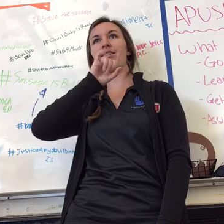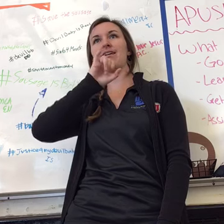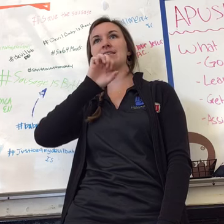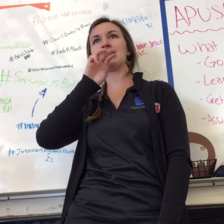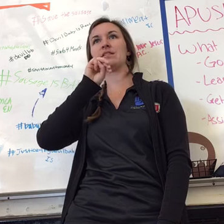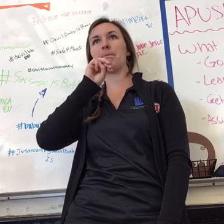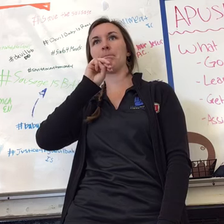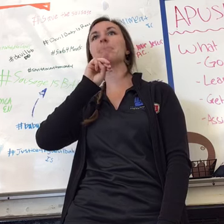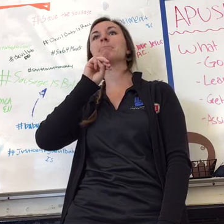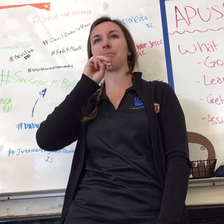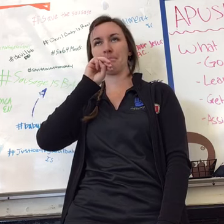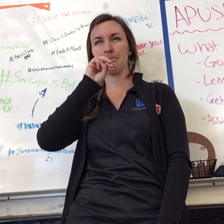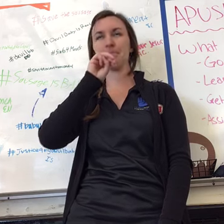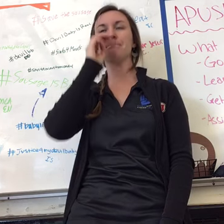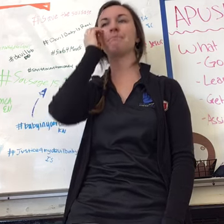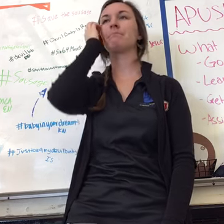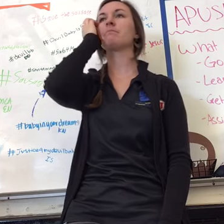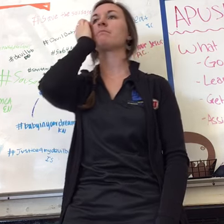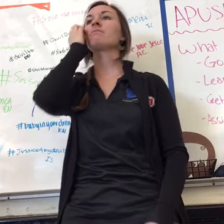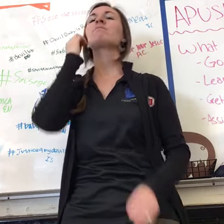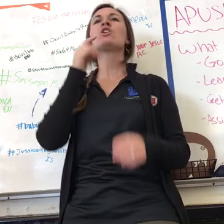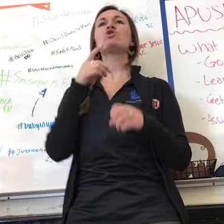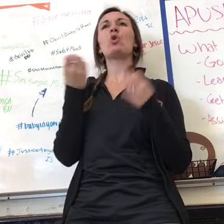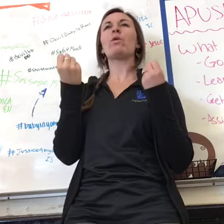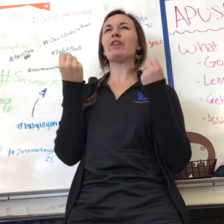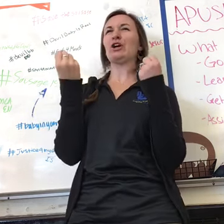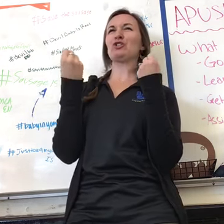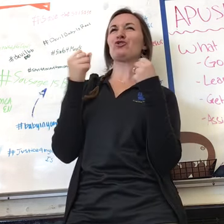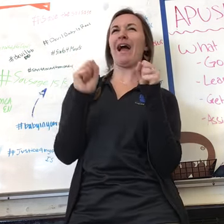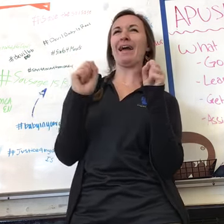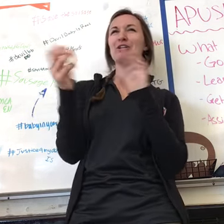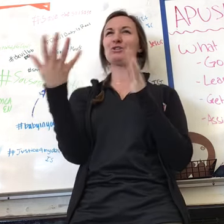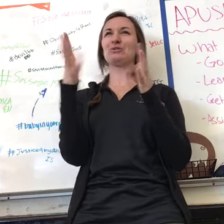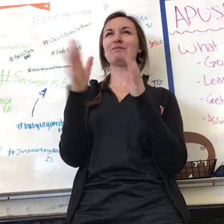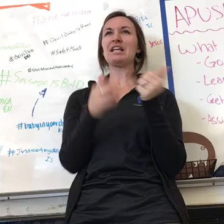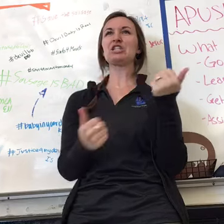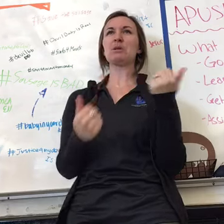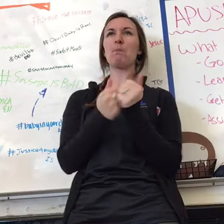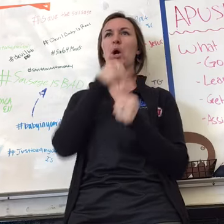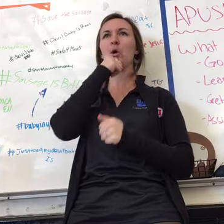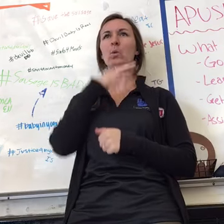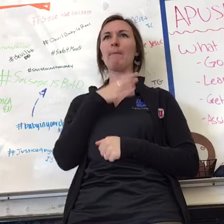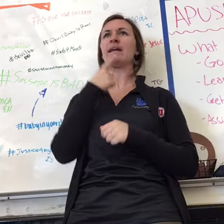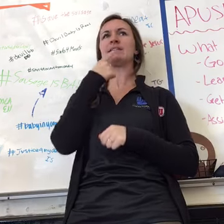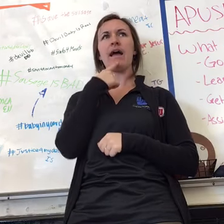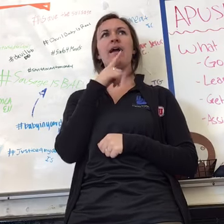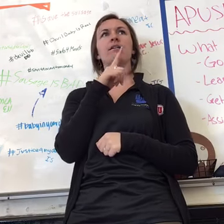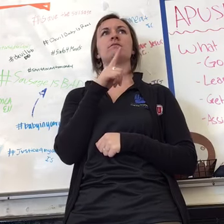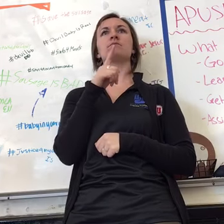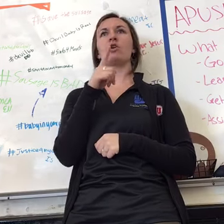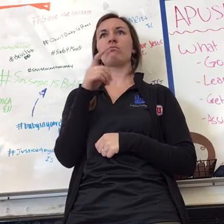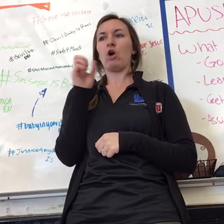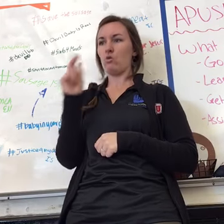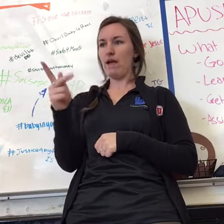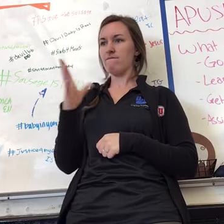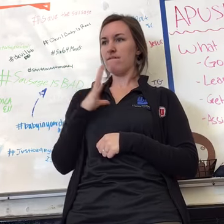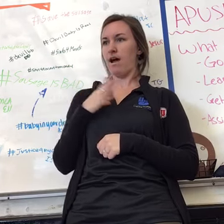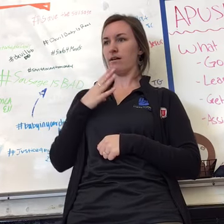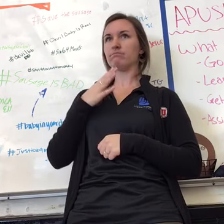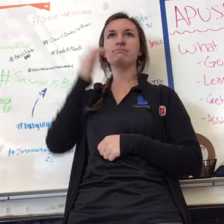should provide them good wages and benefits. Basically, this is why dads were willing to send their single daughters to go work in these